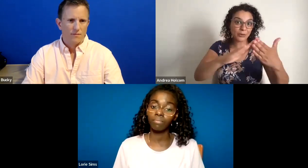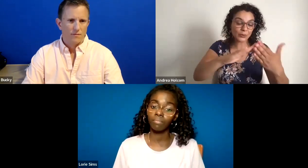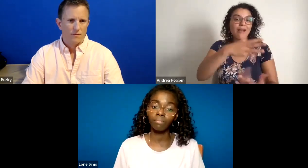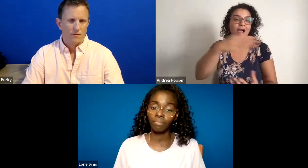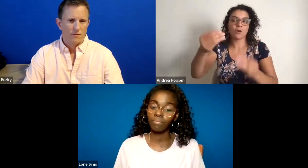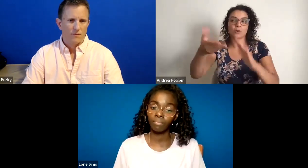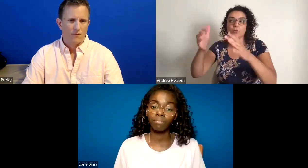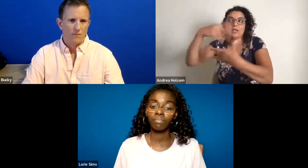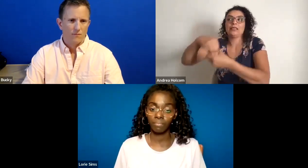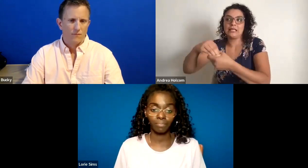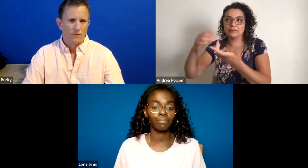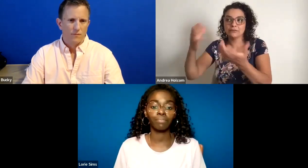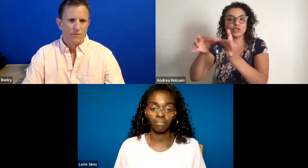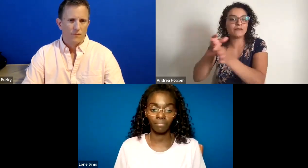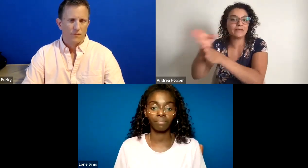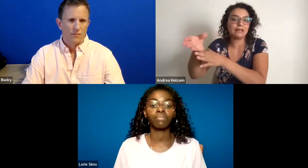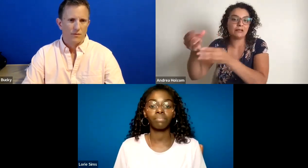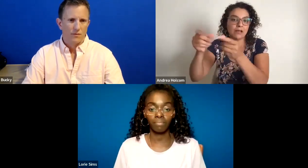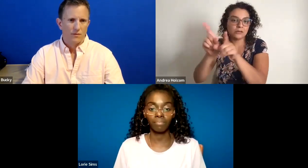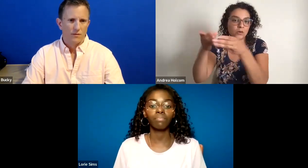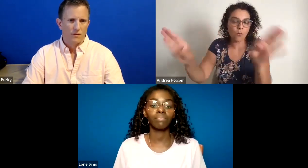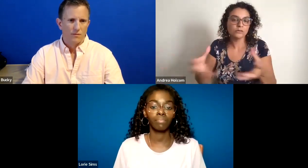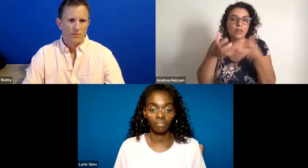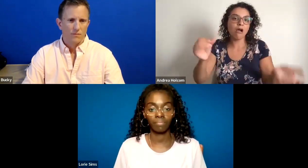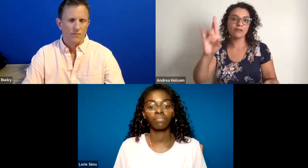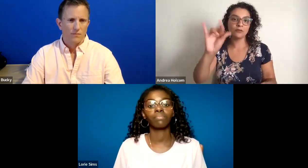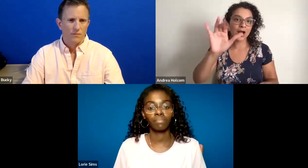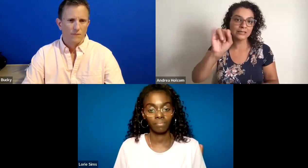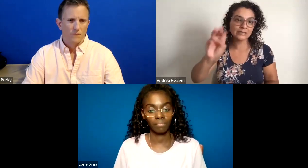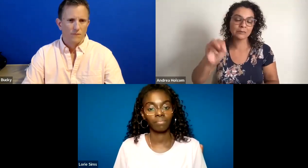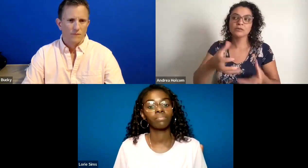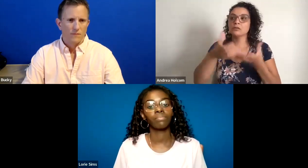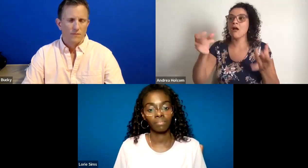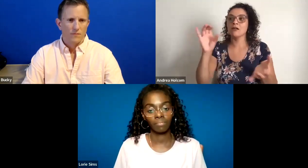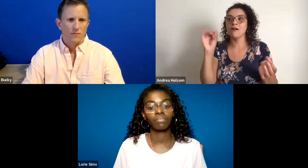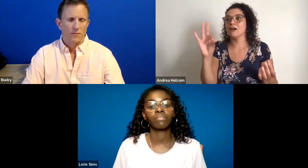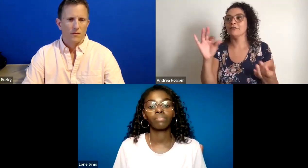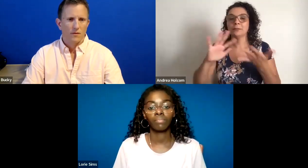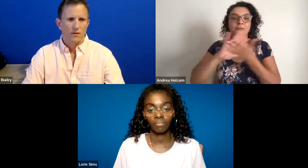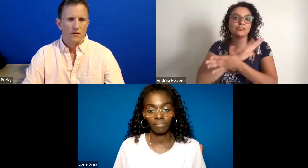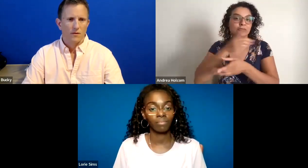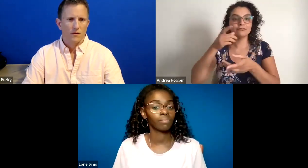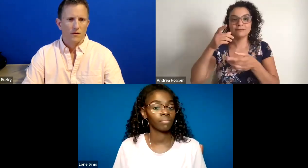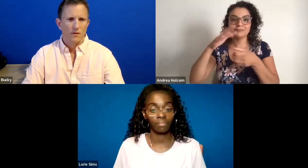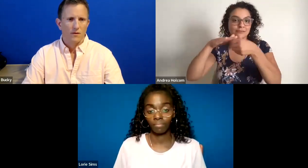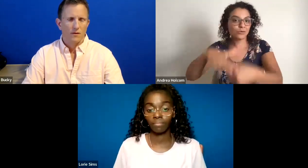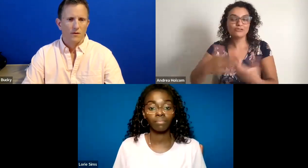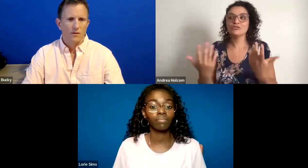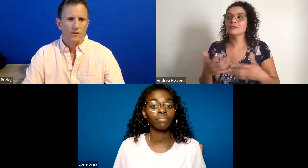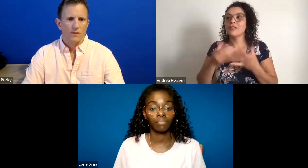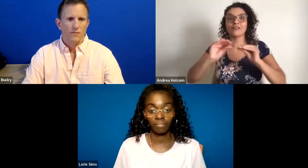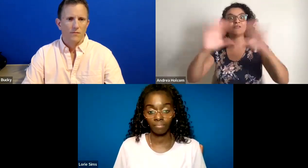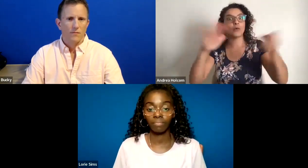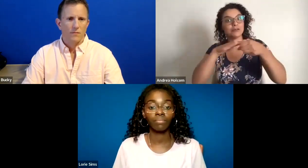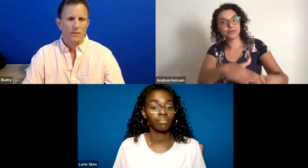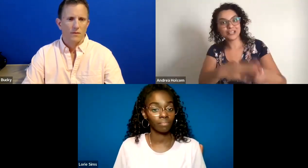safe within community and within the interpreting field as a whole. There's a lot of racism. There's